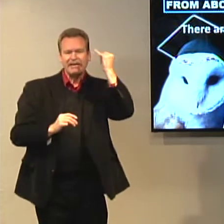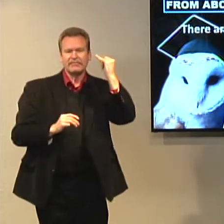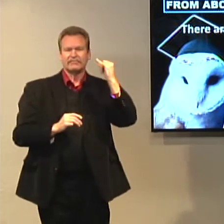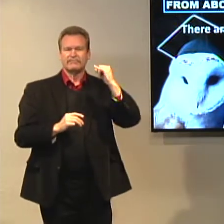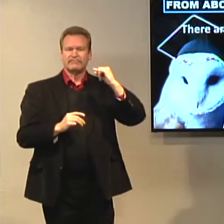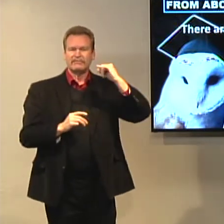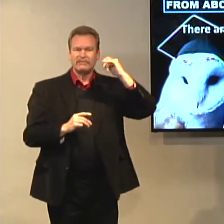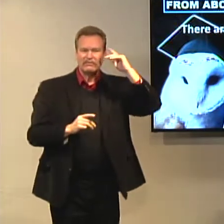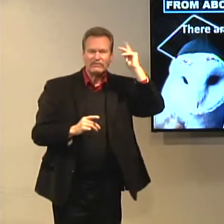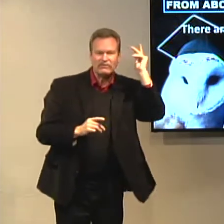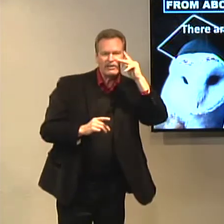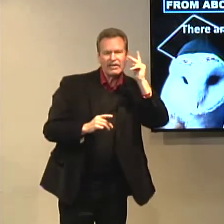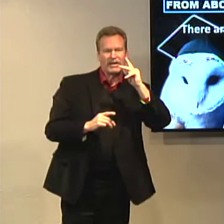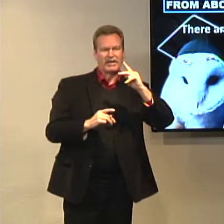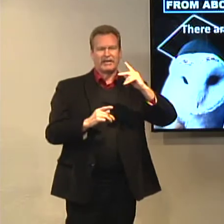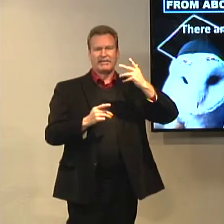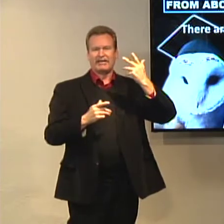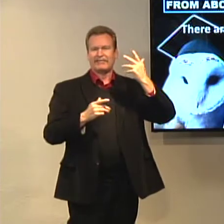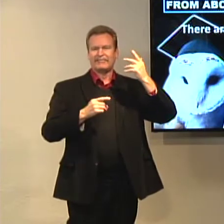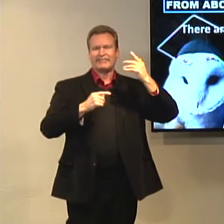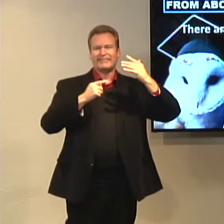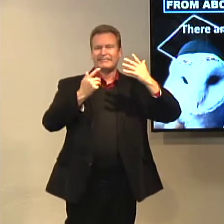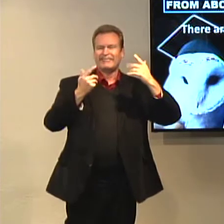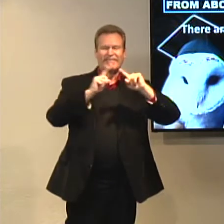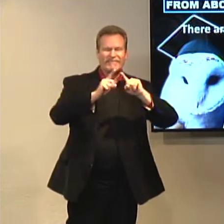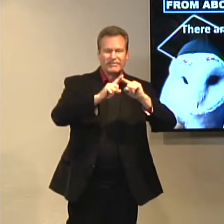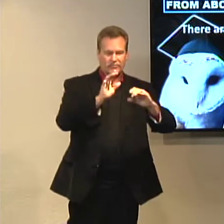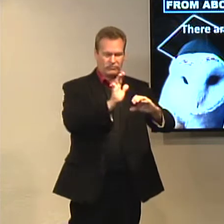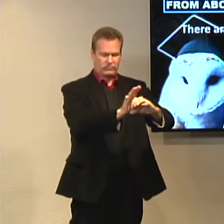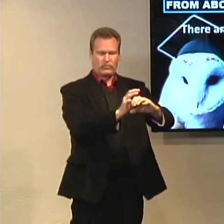like just with the world's ideas, with the world's philosophies?